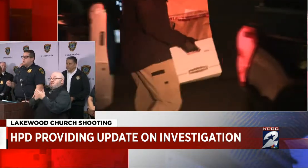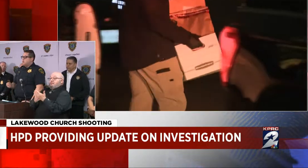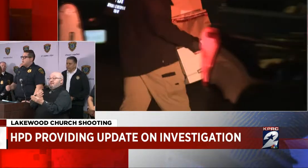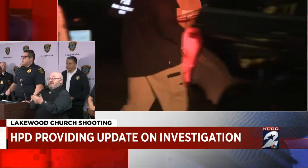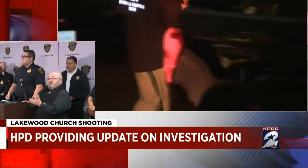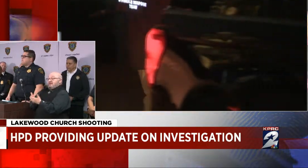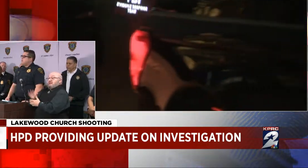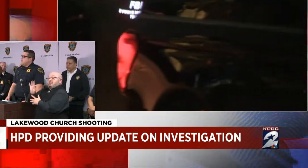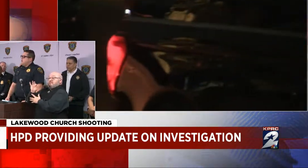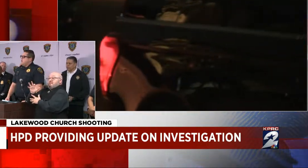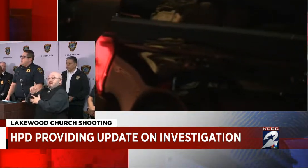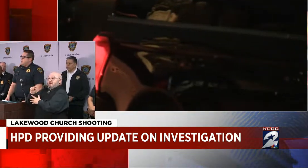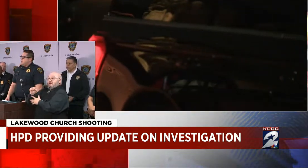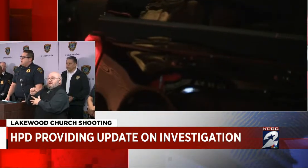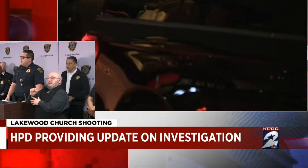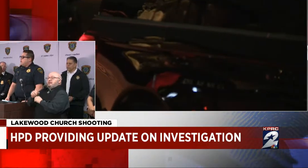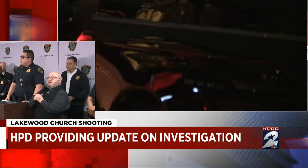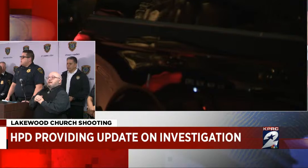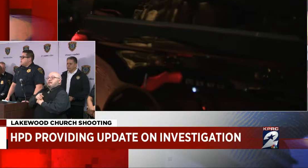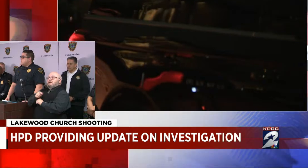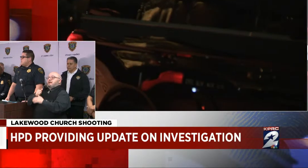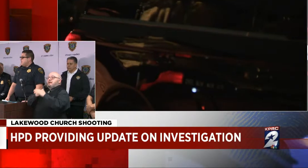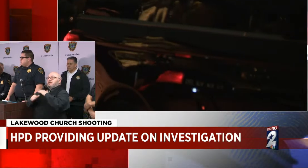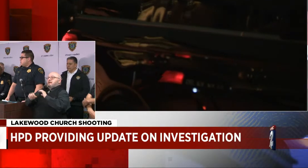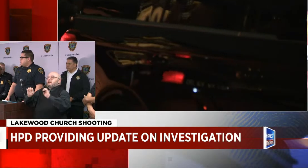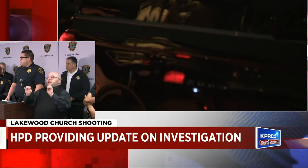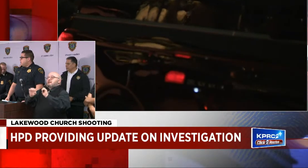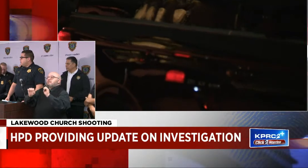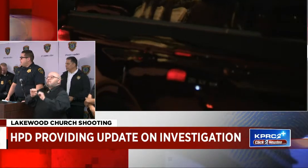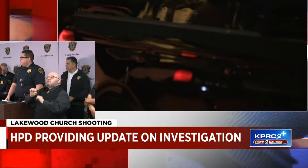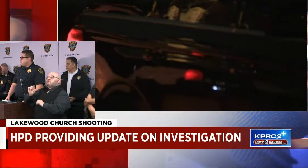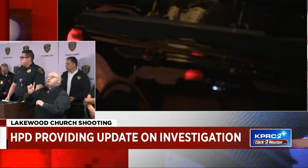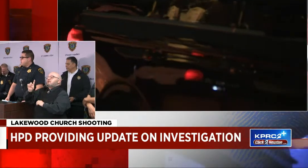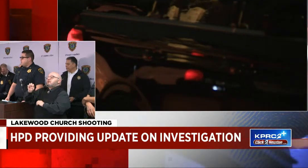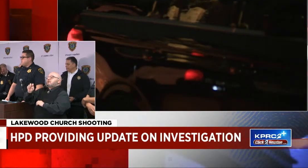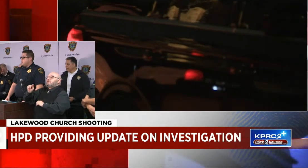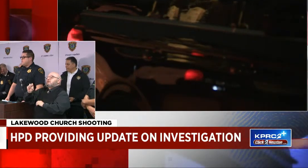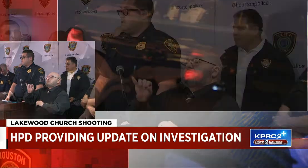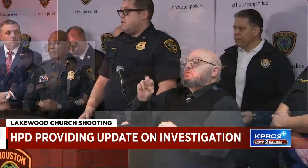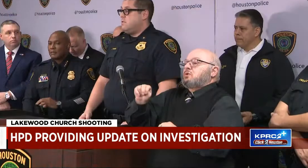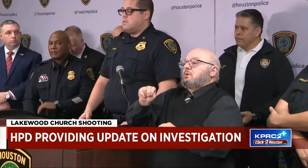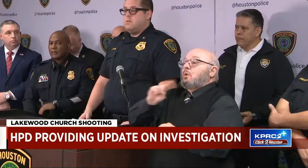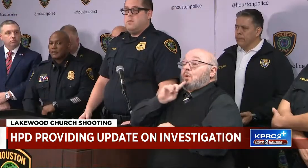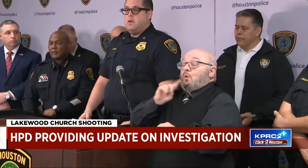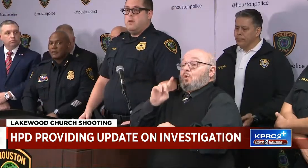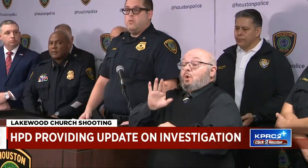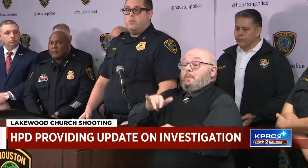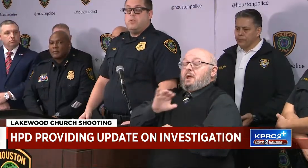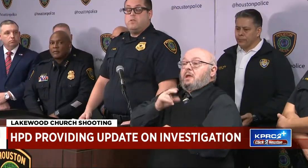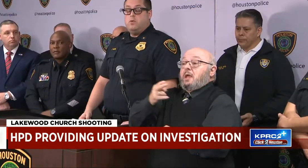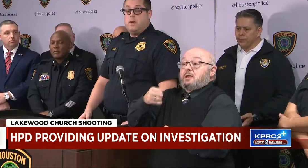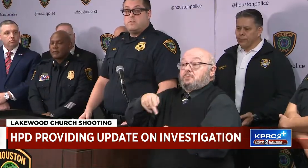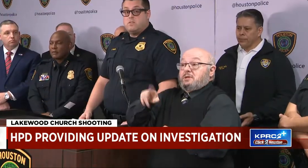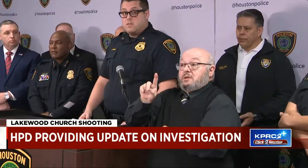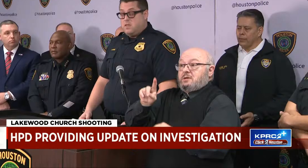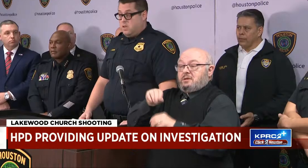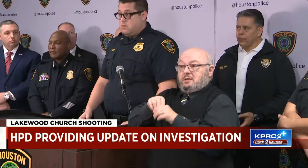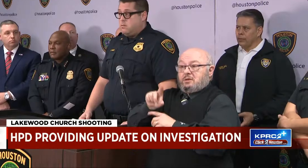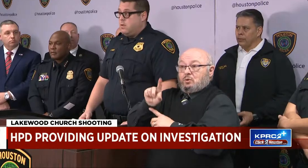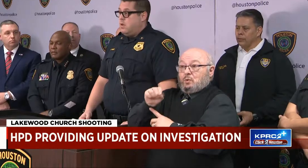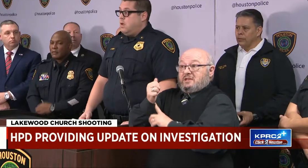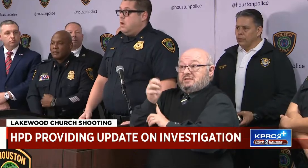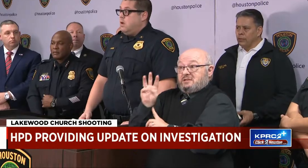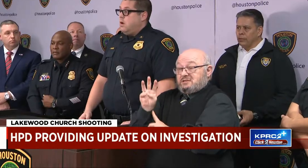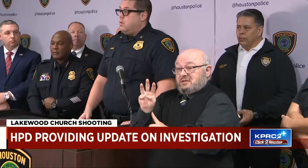that she was put under an emergency detention order by Houston police officers, we believe in